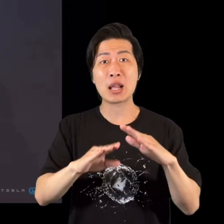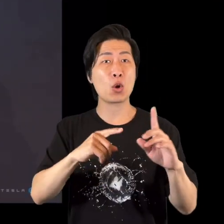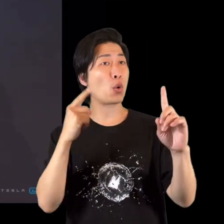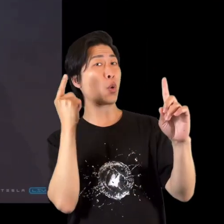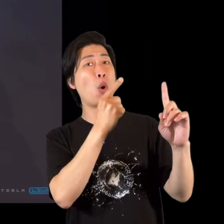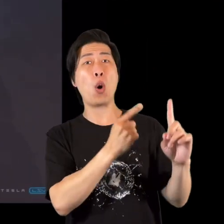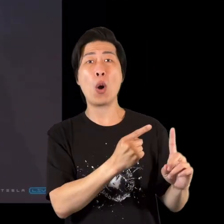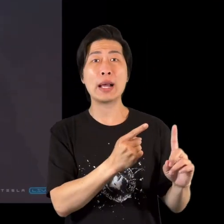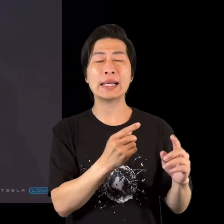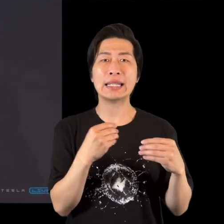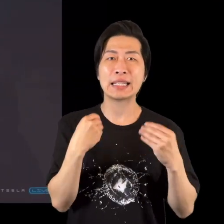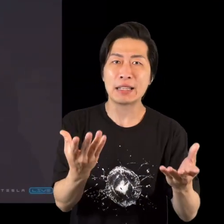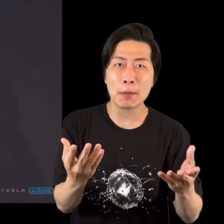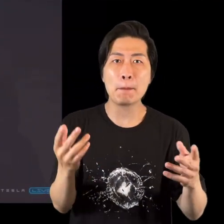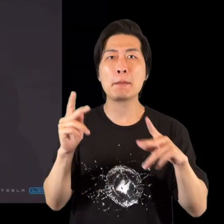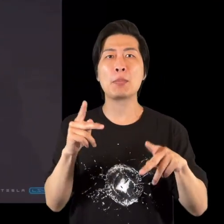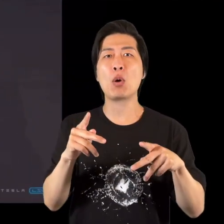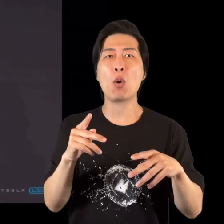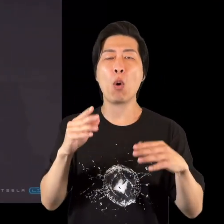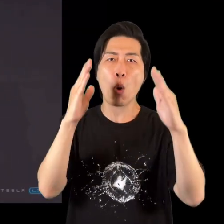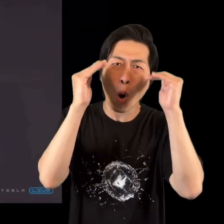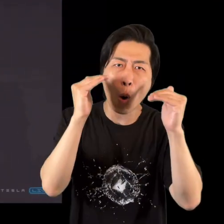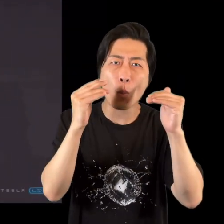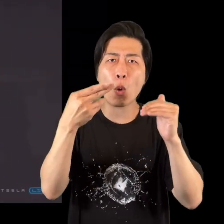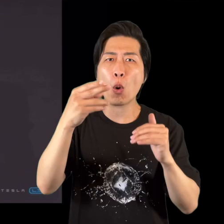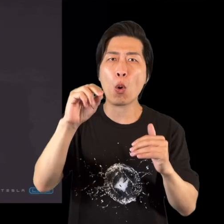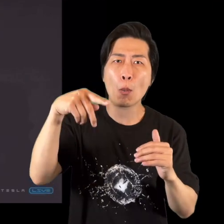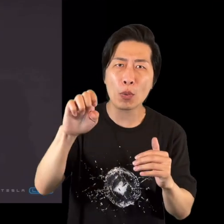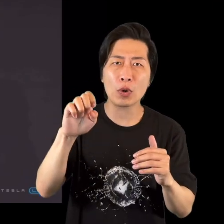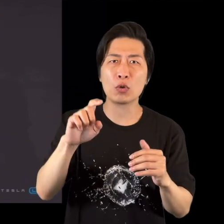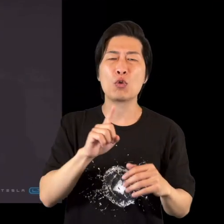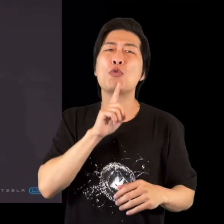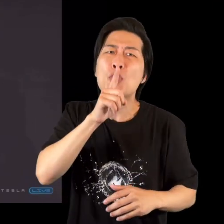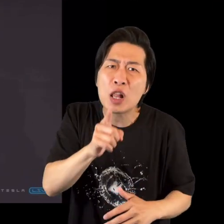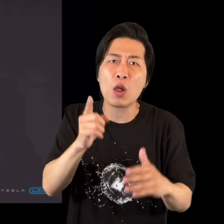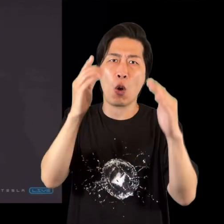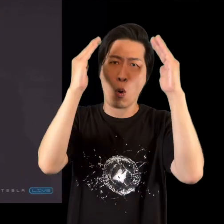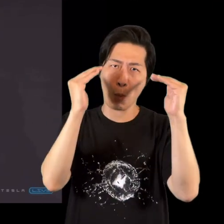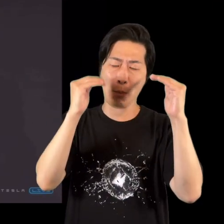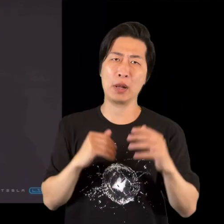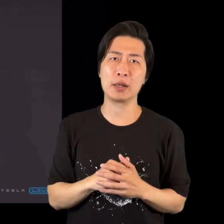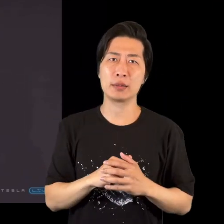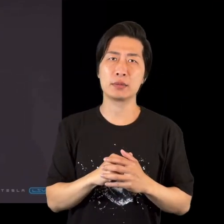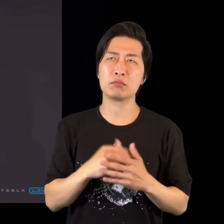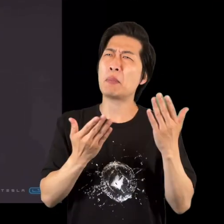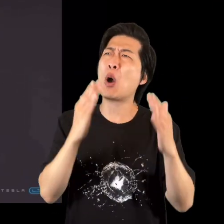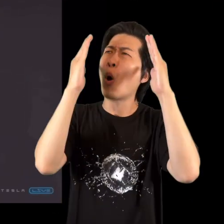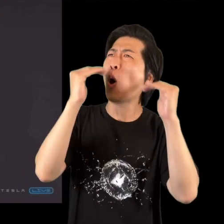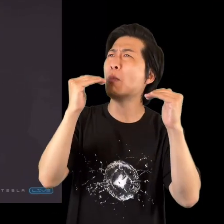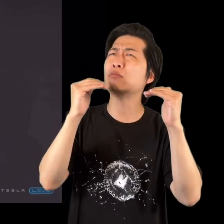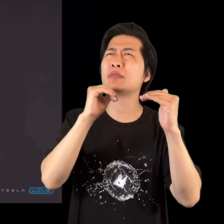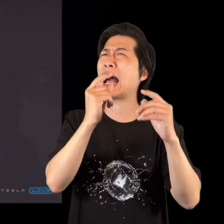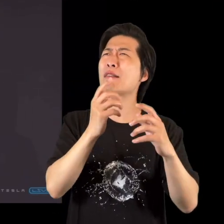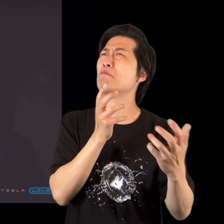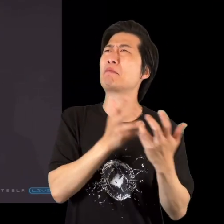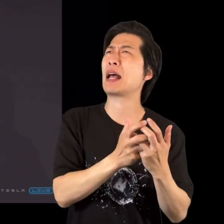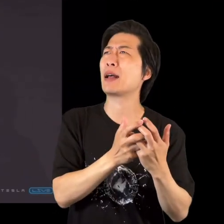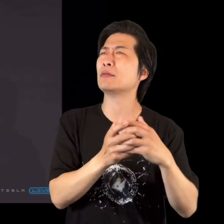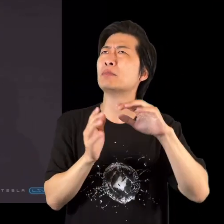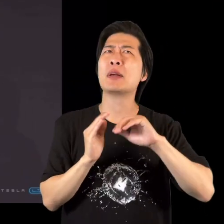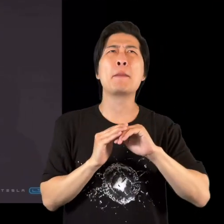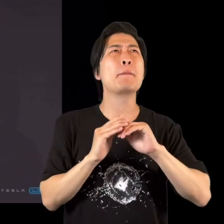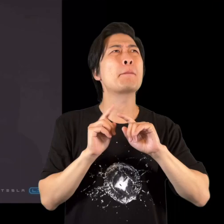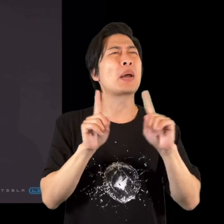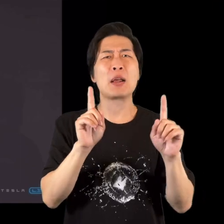goal is to give people hope, realistic hope, and maybe hope's even the wrong word, but simply to